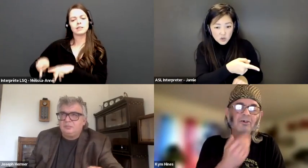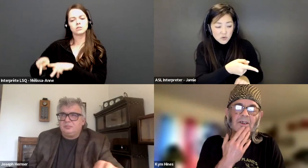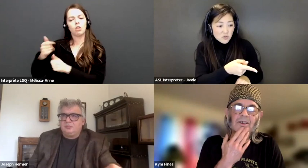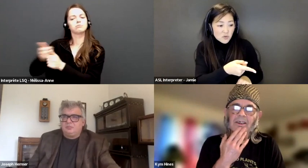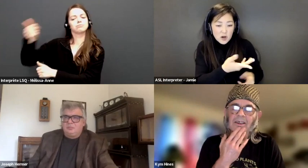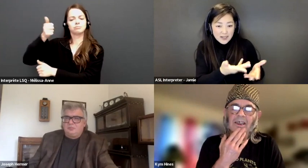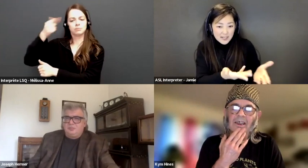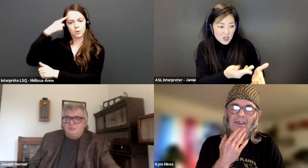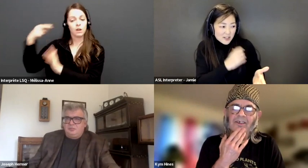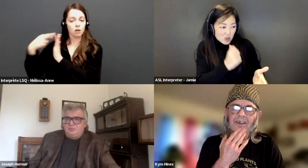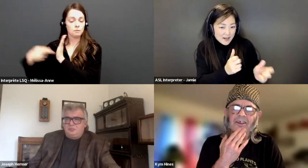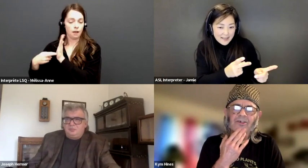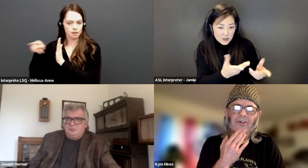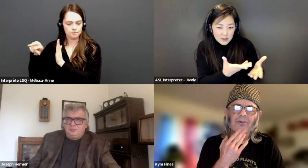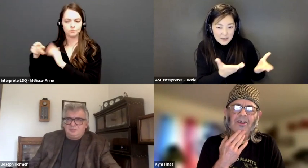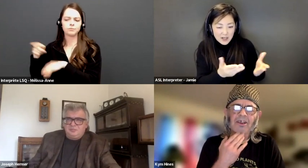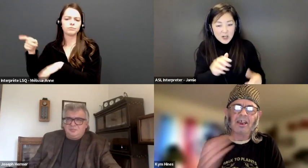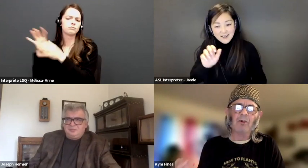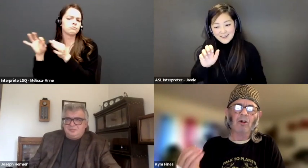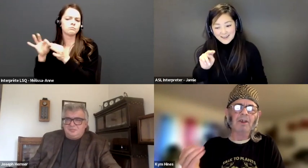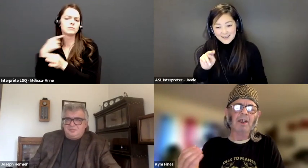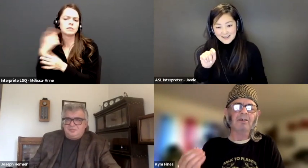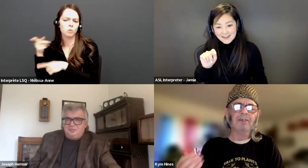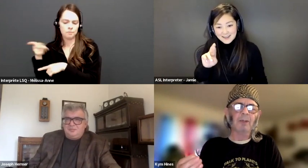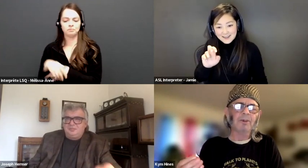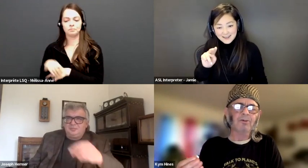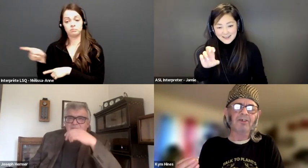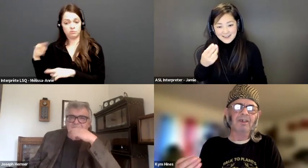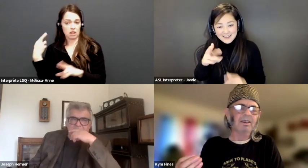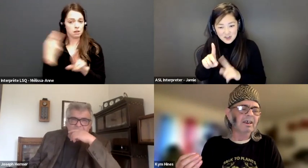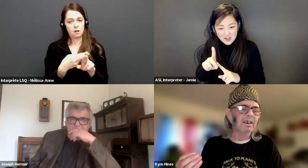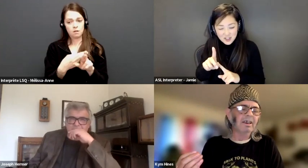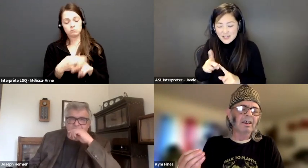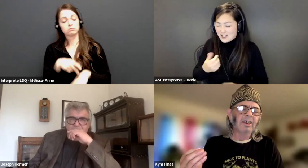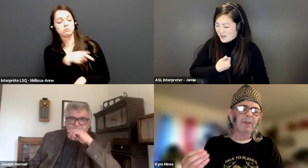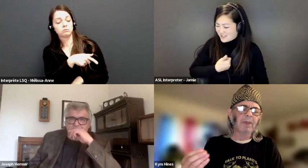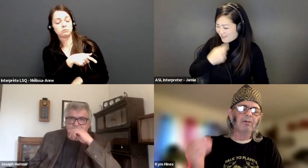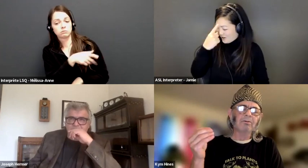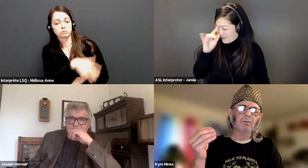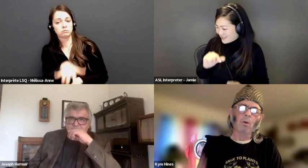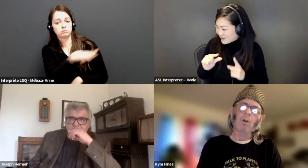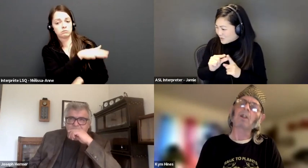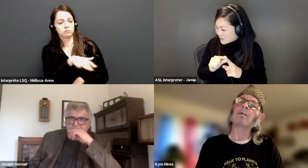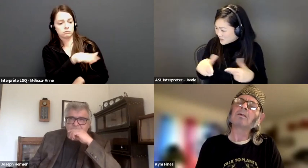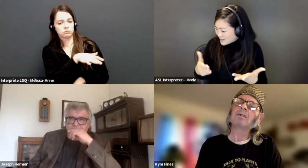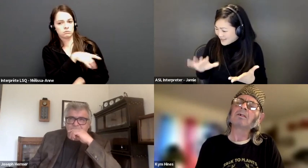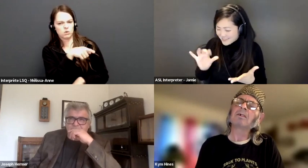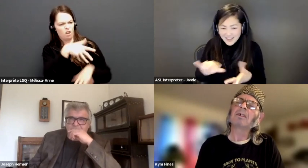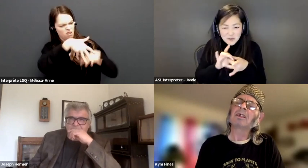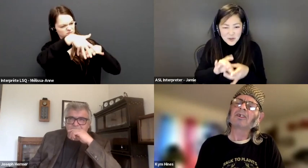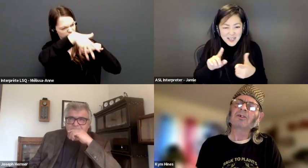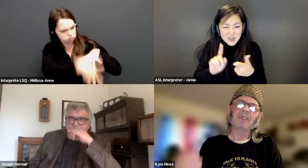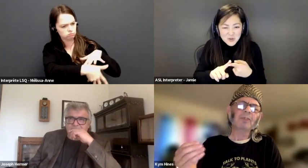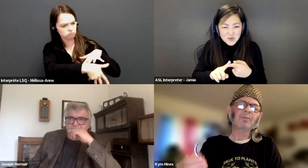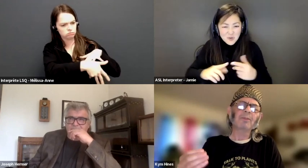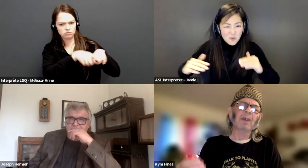So it just kind of struck me, and I came home and I looked up entrenched, and it's about war.